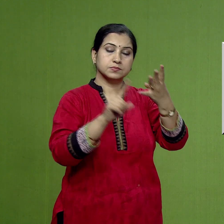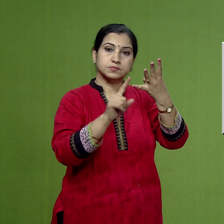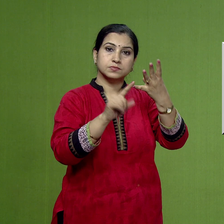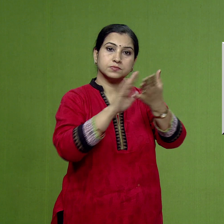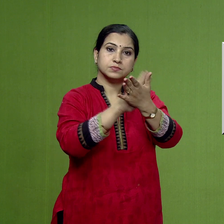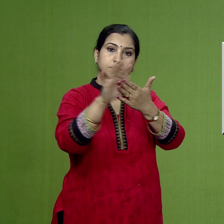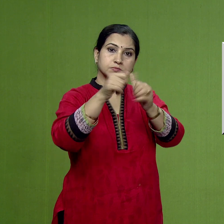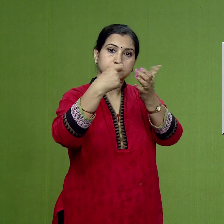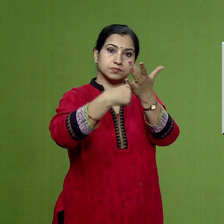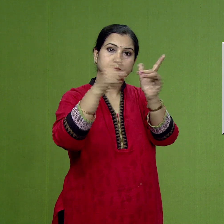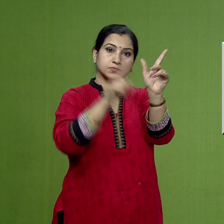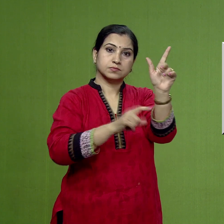Haryana,